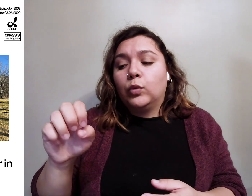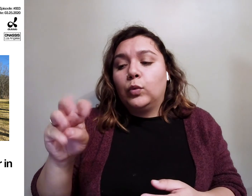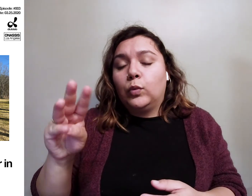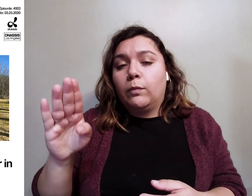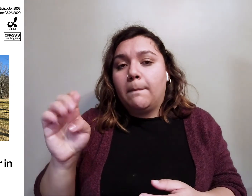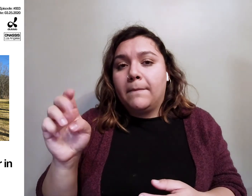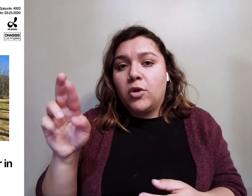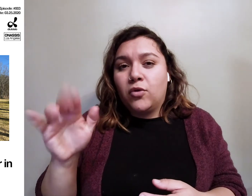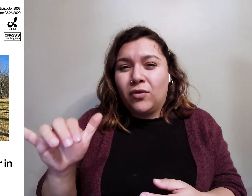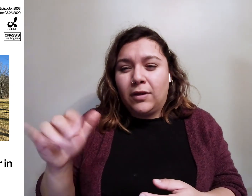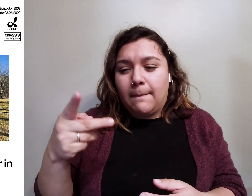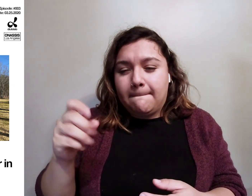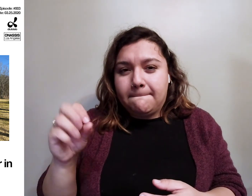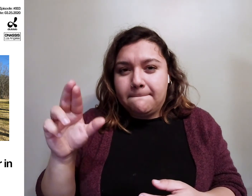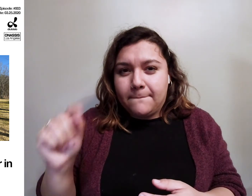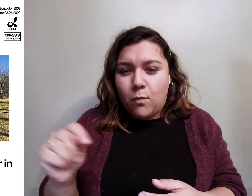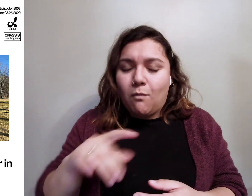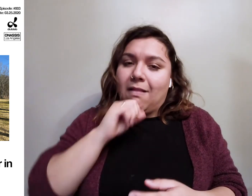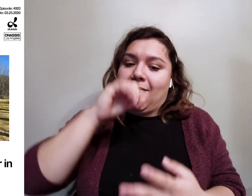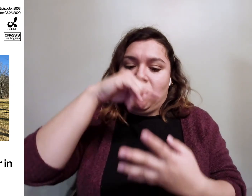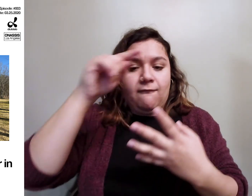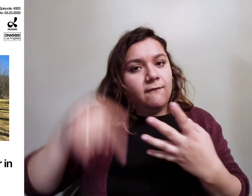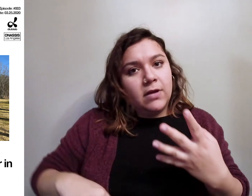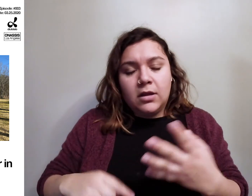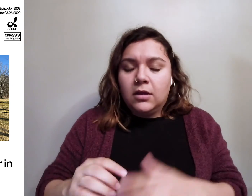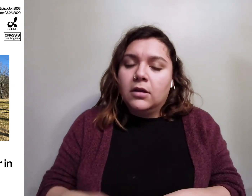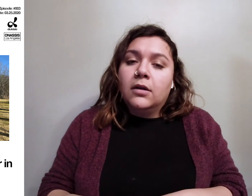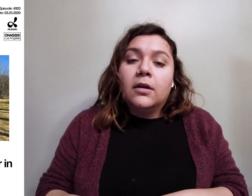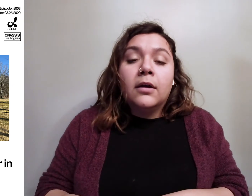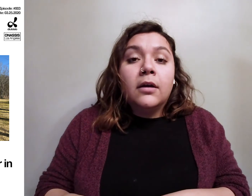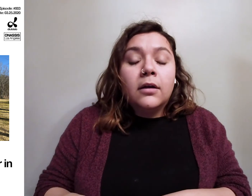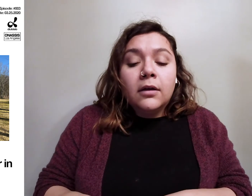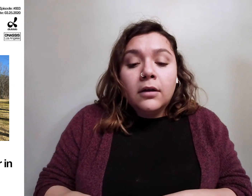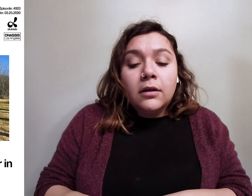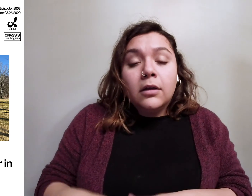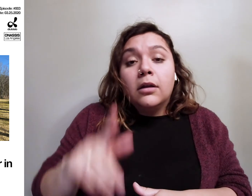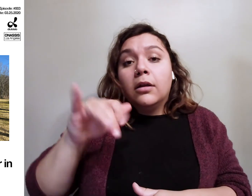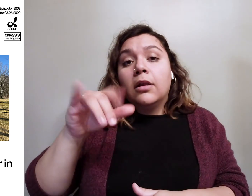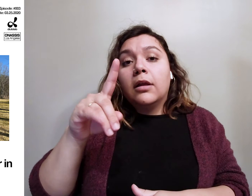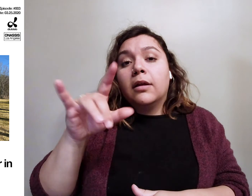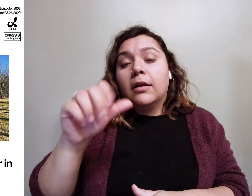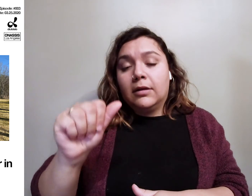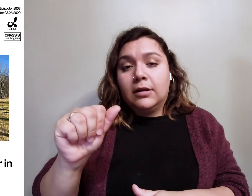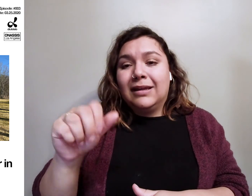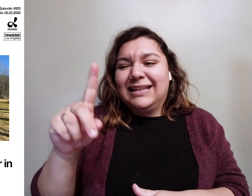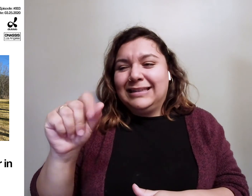it's always such a pleasure to talk with you. And